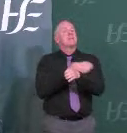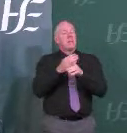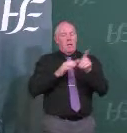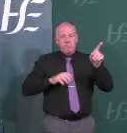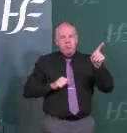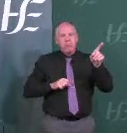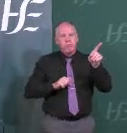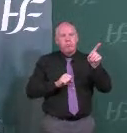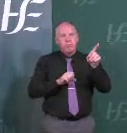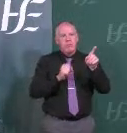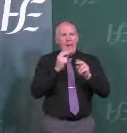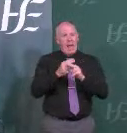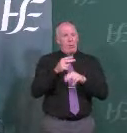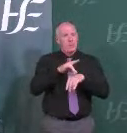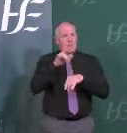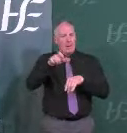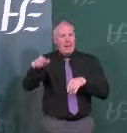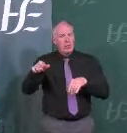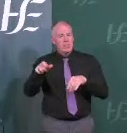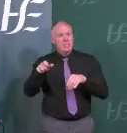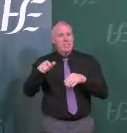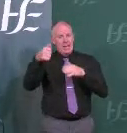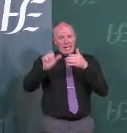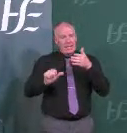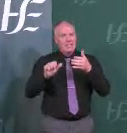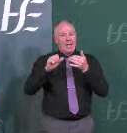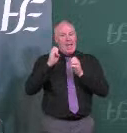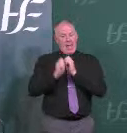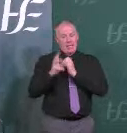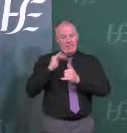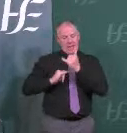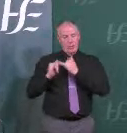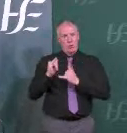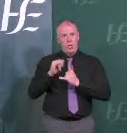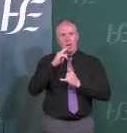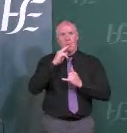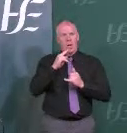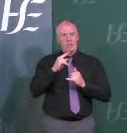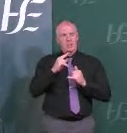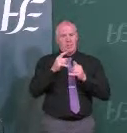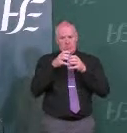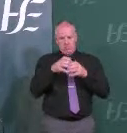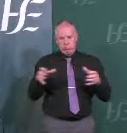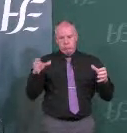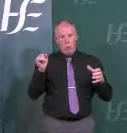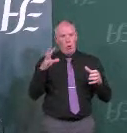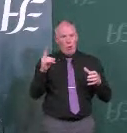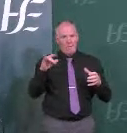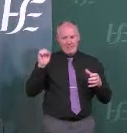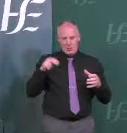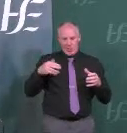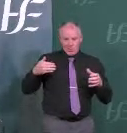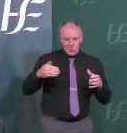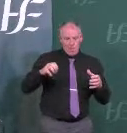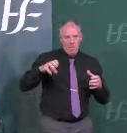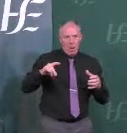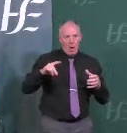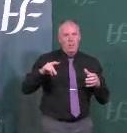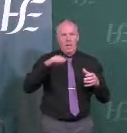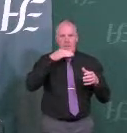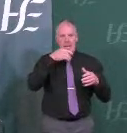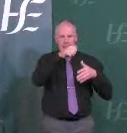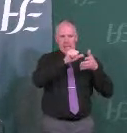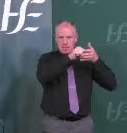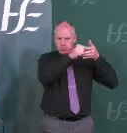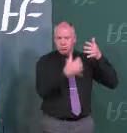some inroads in our outpatient list late last year, but the surge from January to March really affected that. So our ability to do